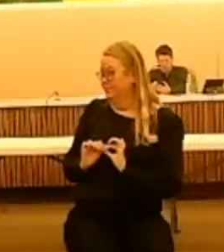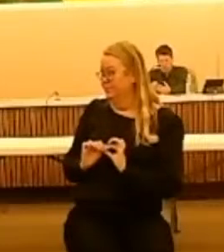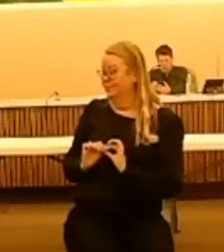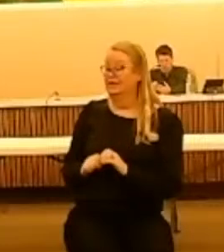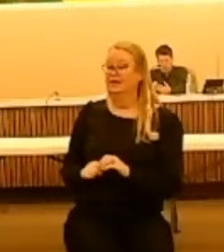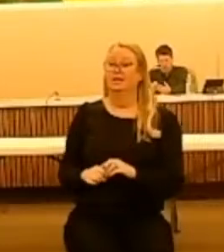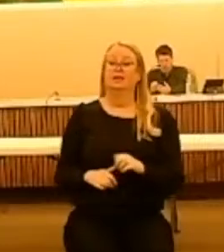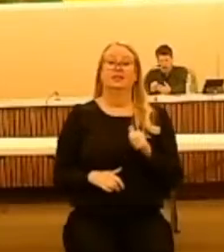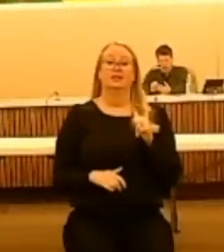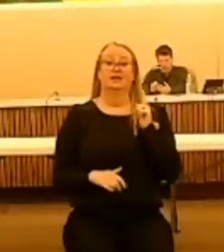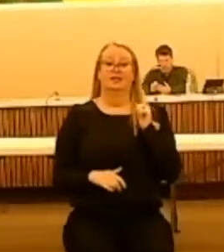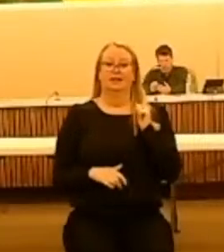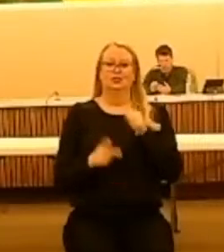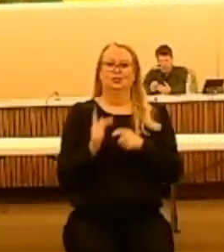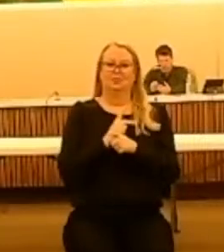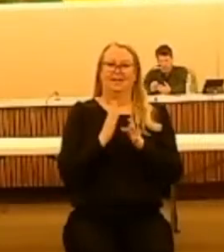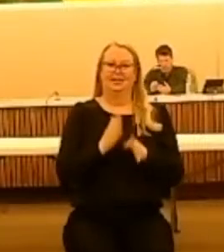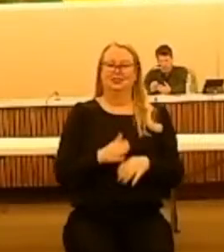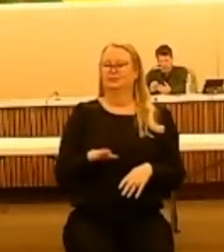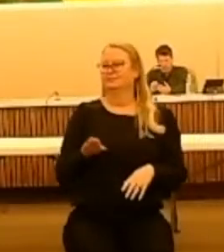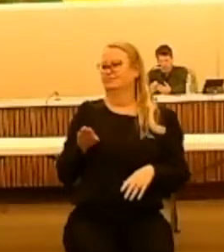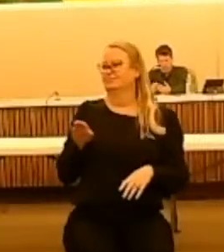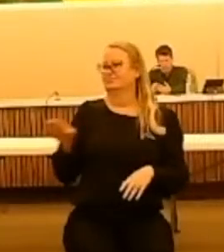Jess, would you be able to find out?